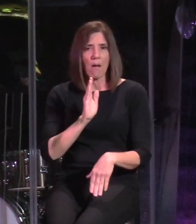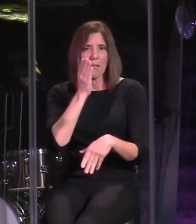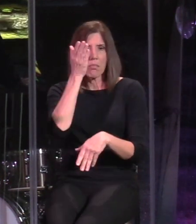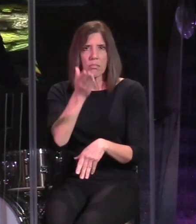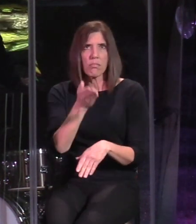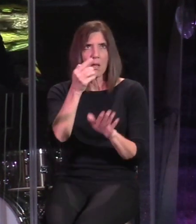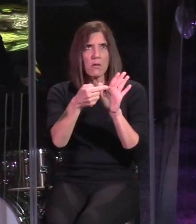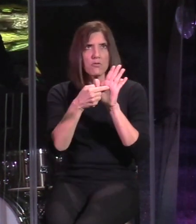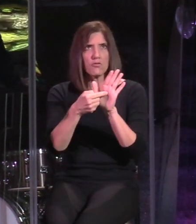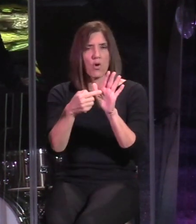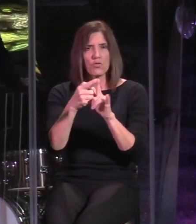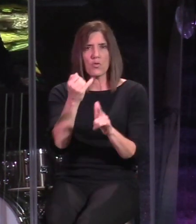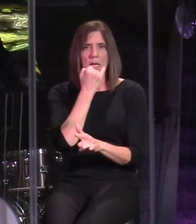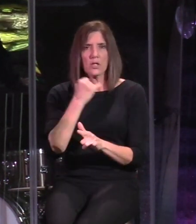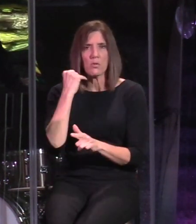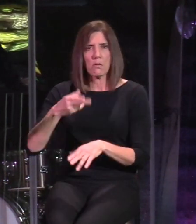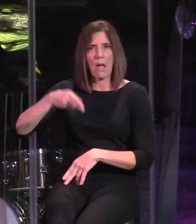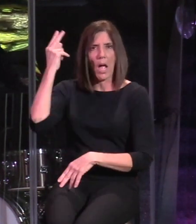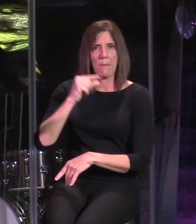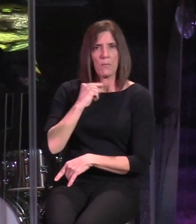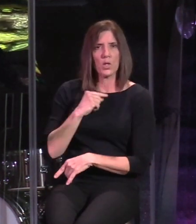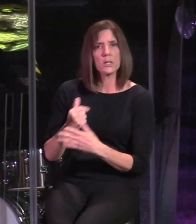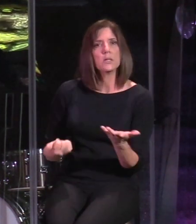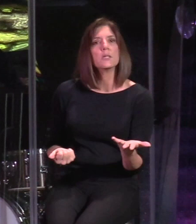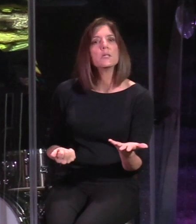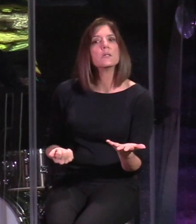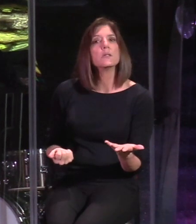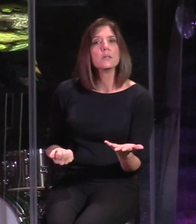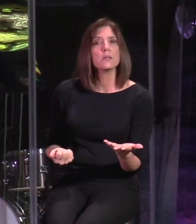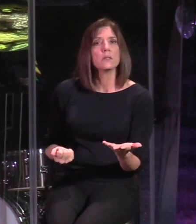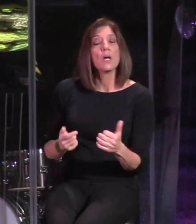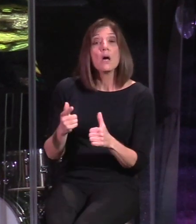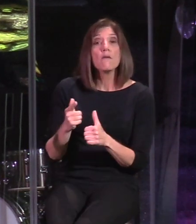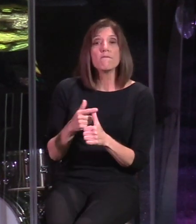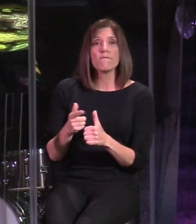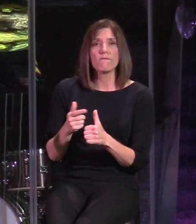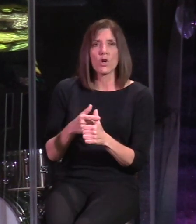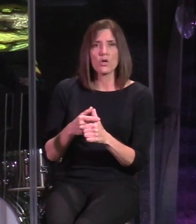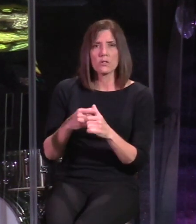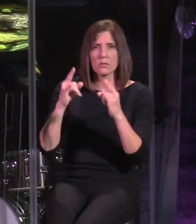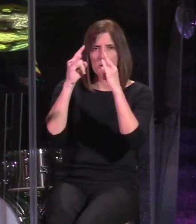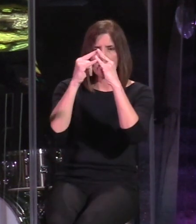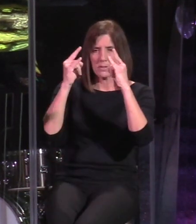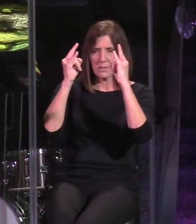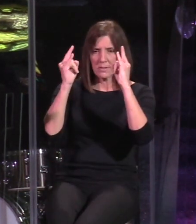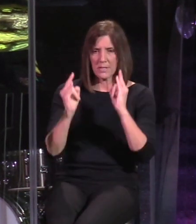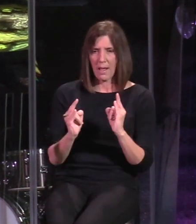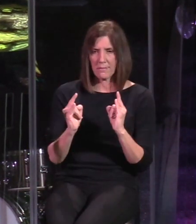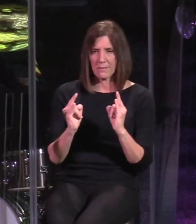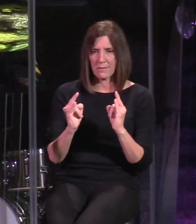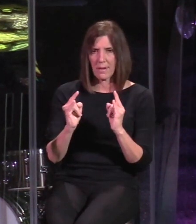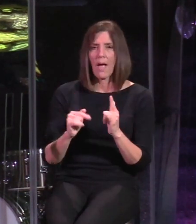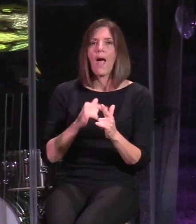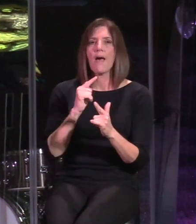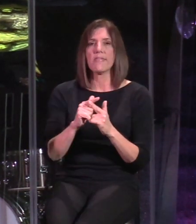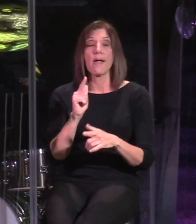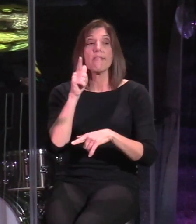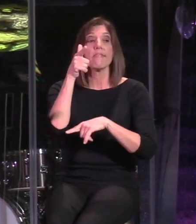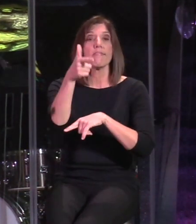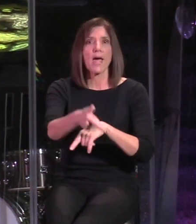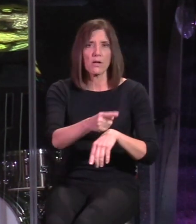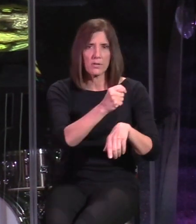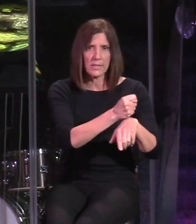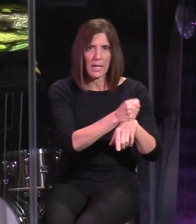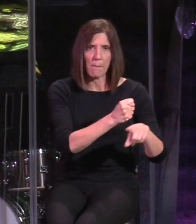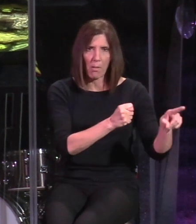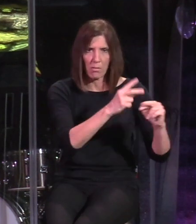manifest to Israel's high priest. That was first in the tent of meeting and later in the temple after it was built.